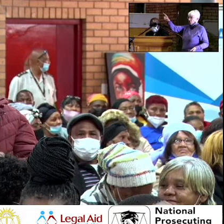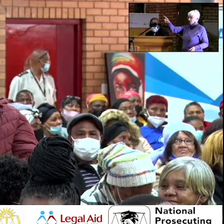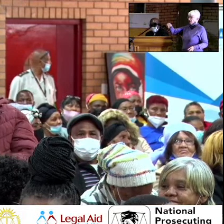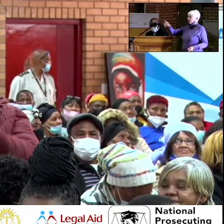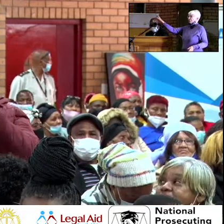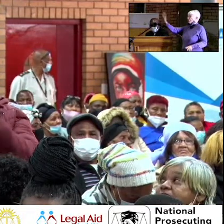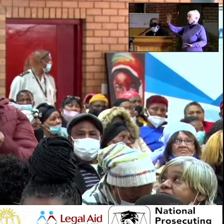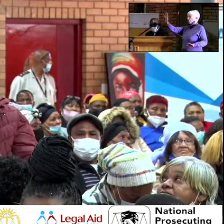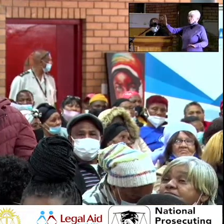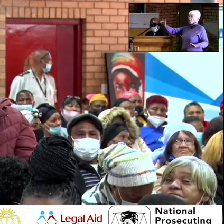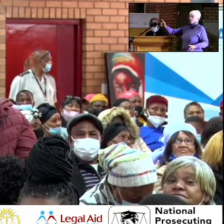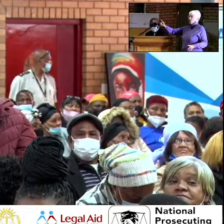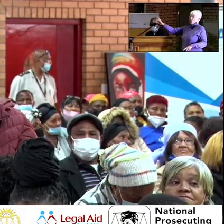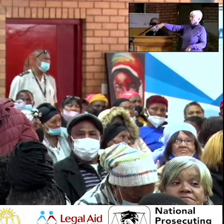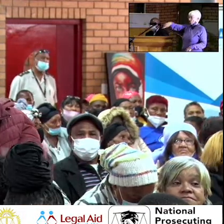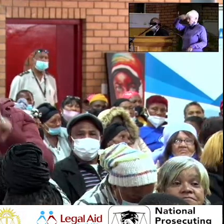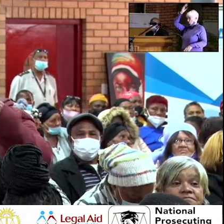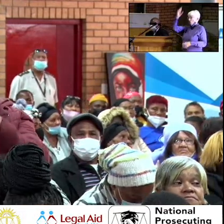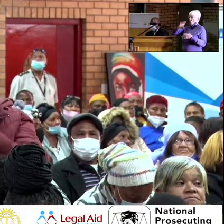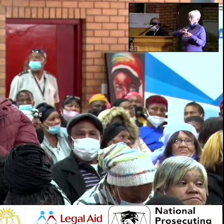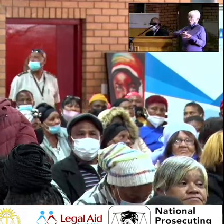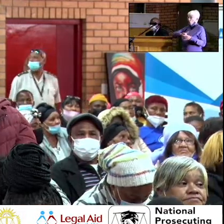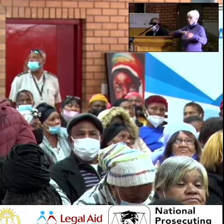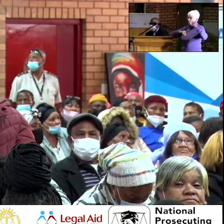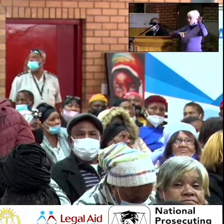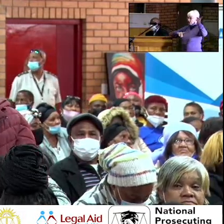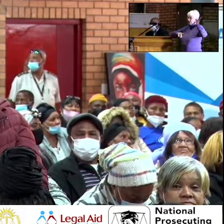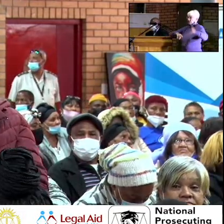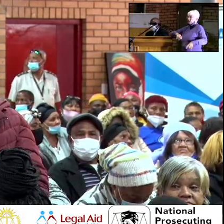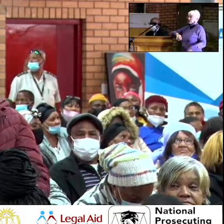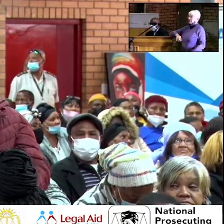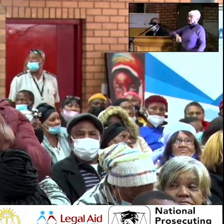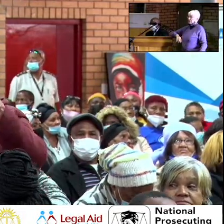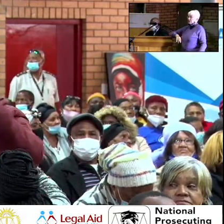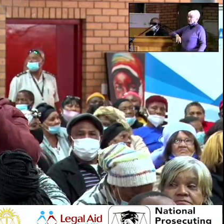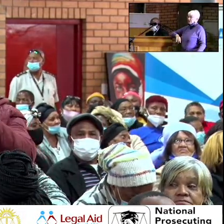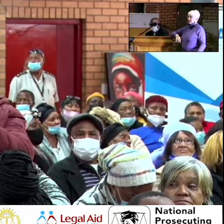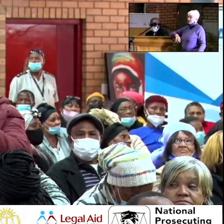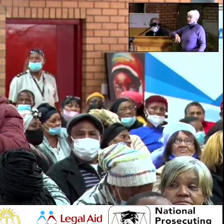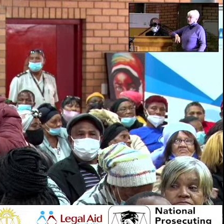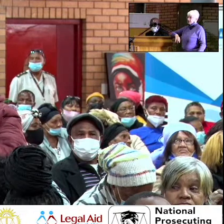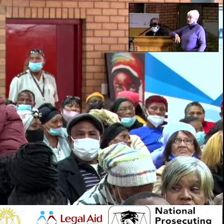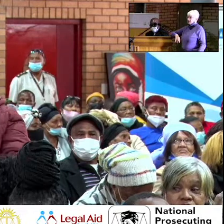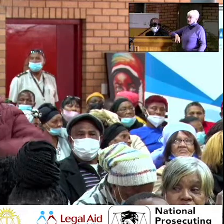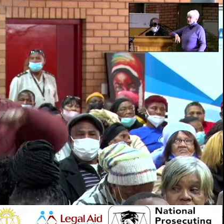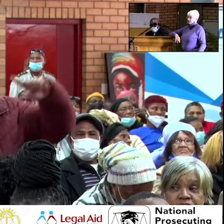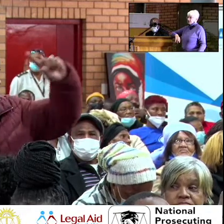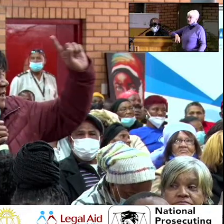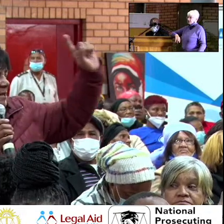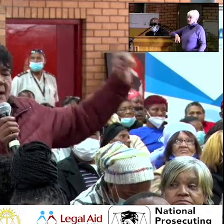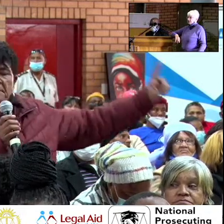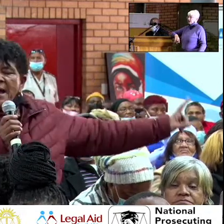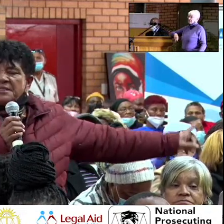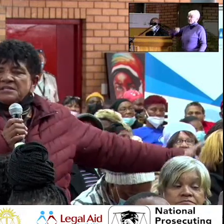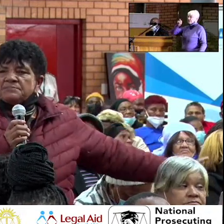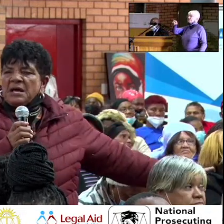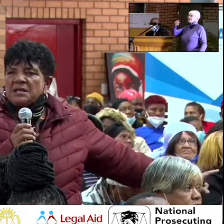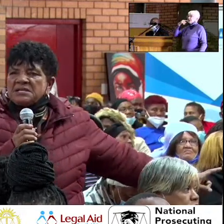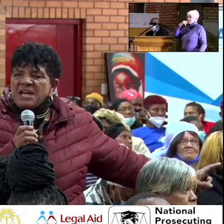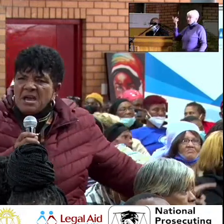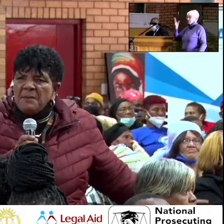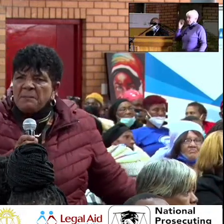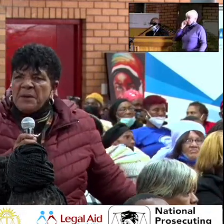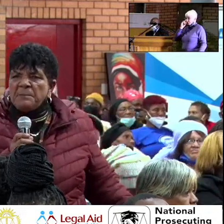feel that the Justice Department must also look into this matter, where it comes by the old people, where it comes by